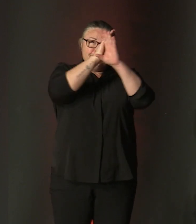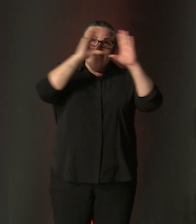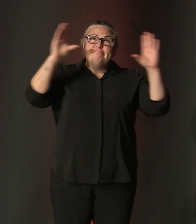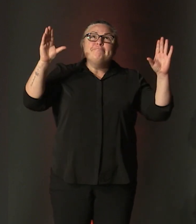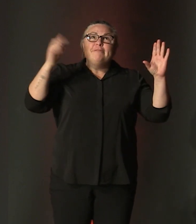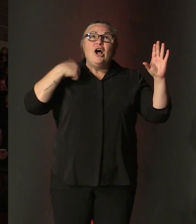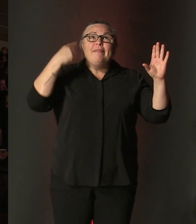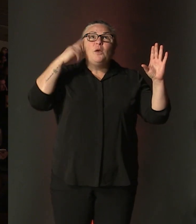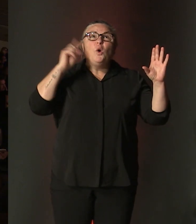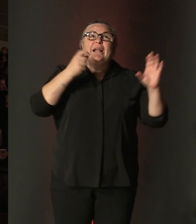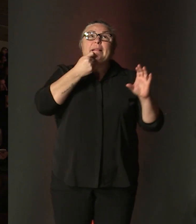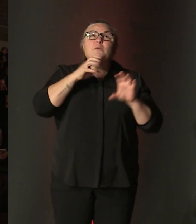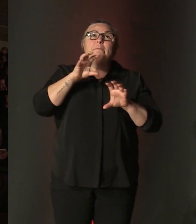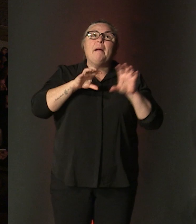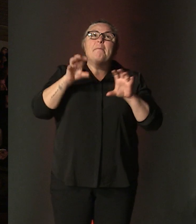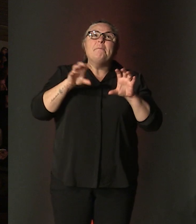bum